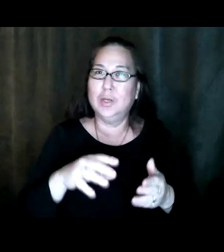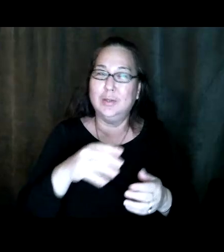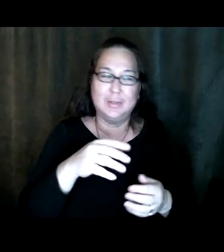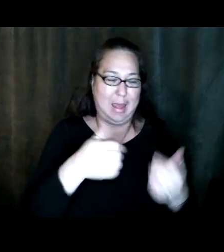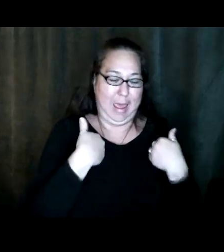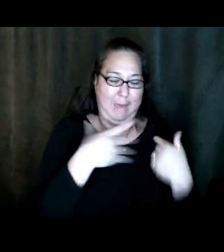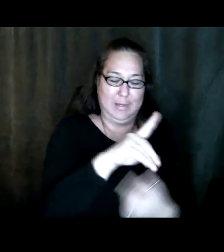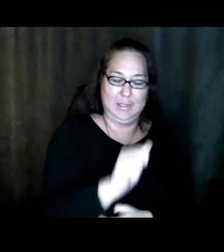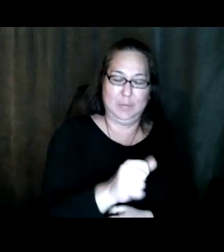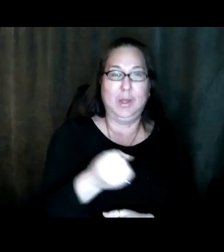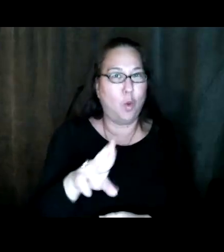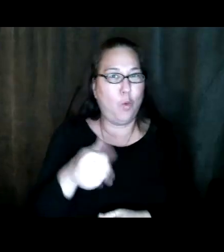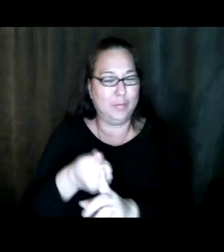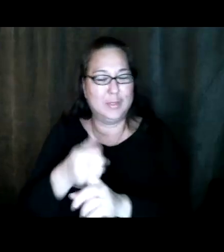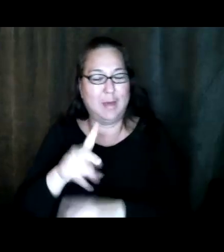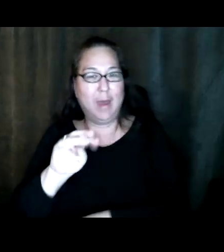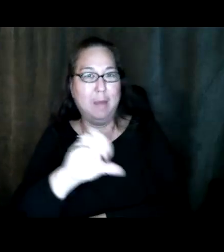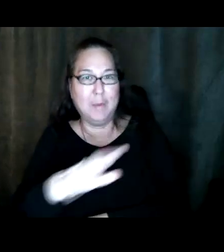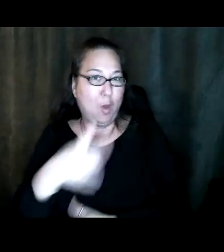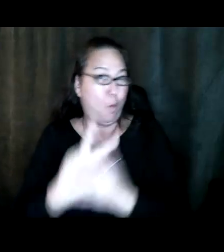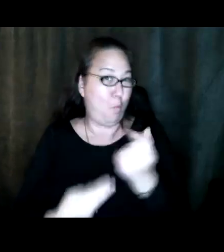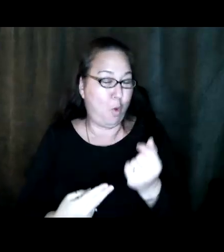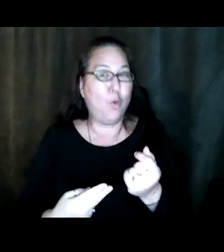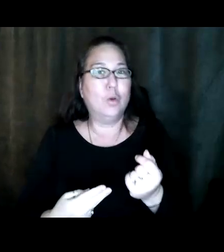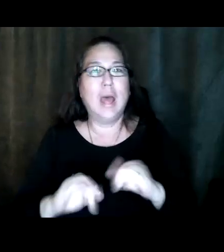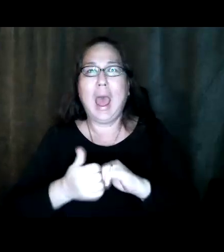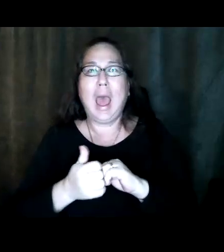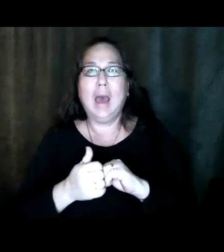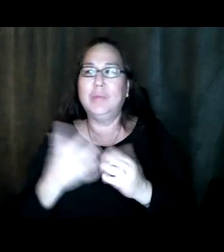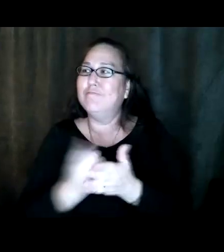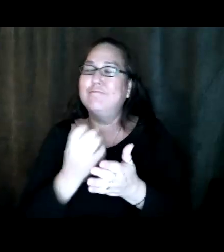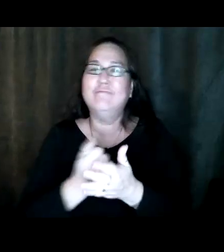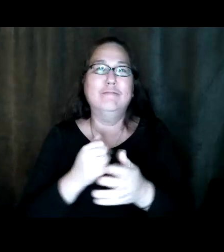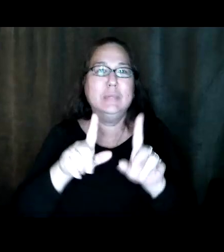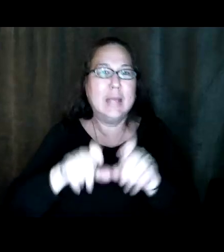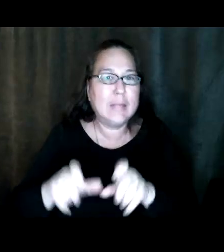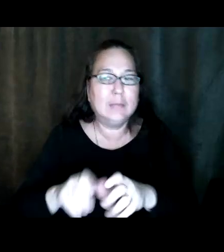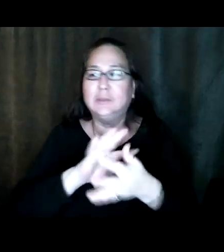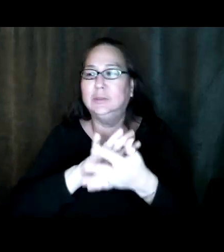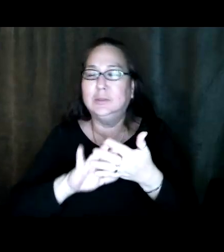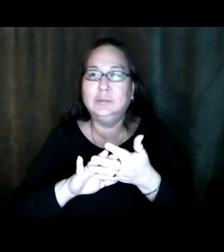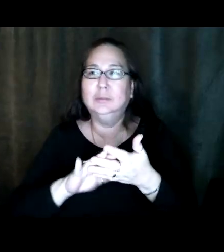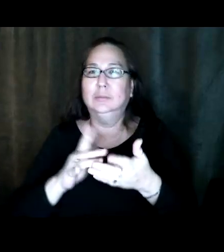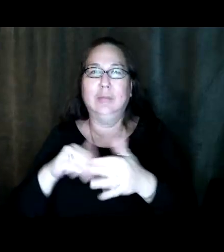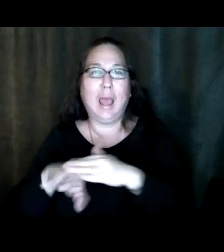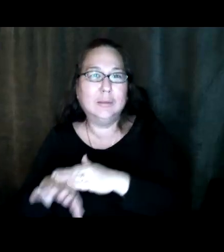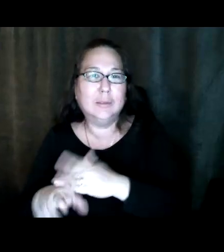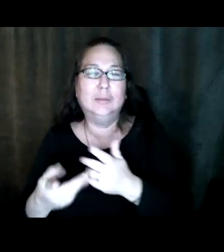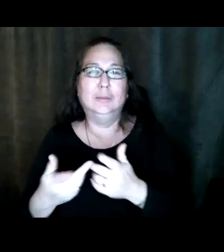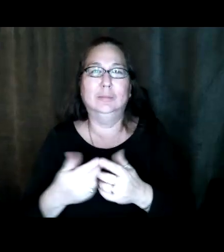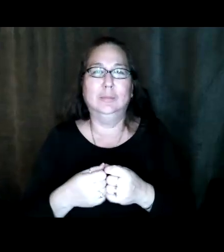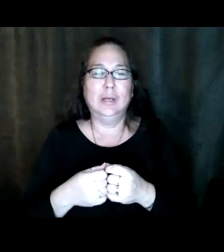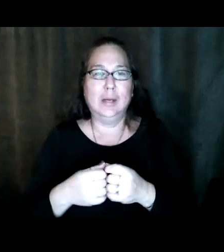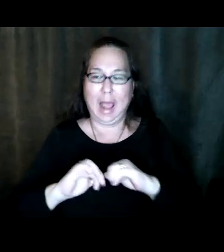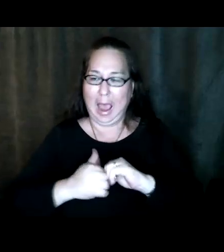state. What does that actually look like? And I think it could be an opportunity to explore how we now utilize the time to get